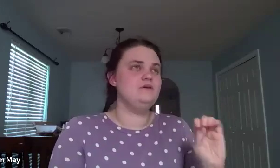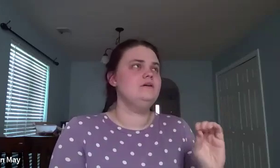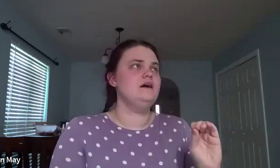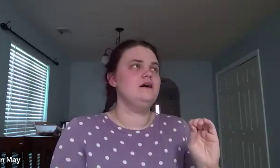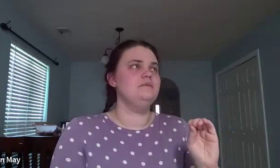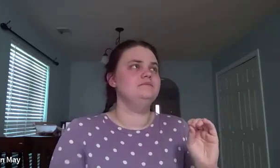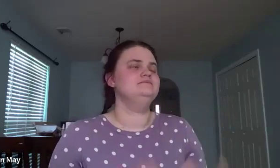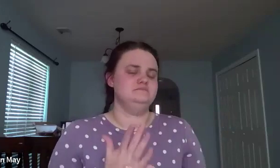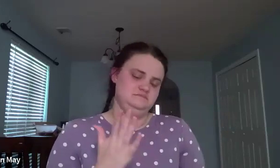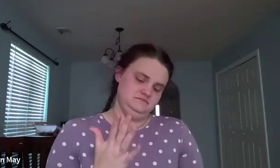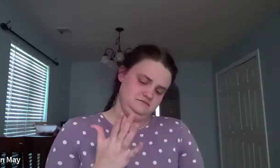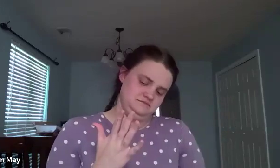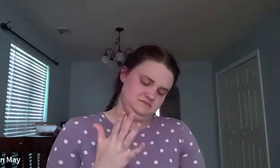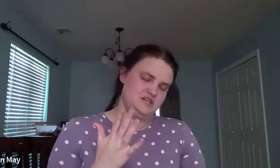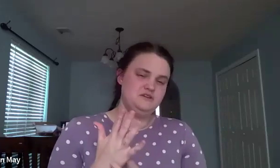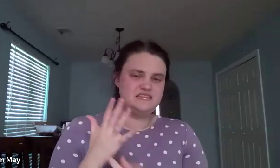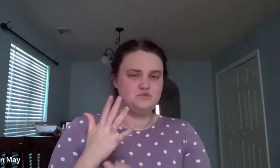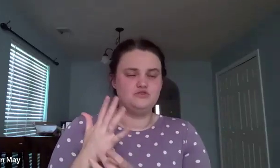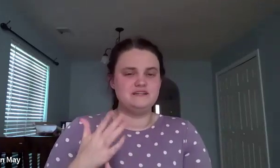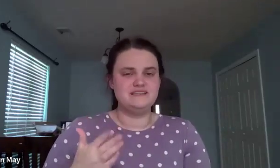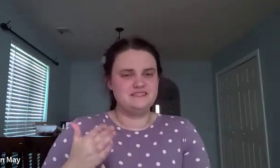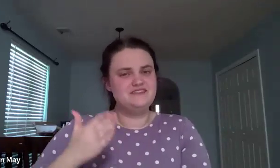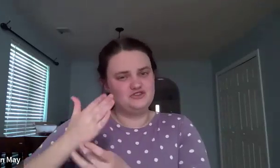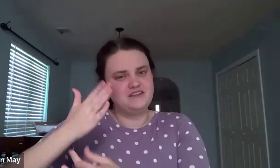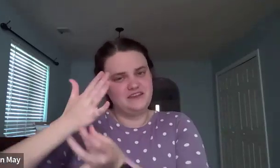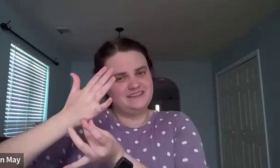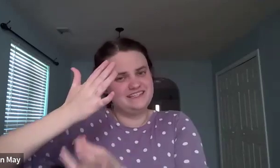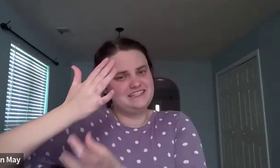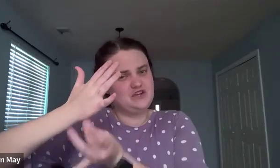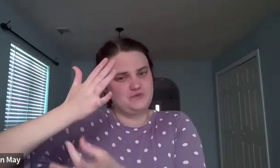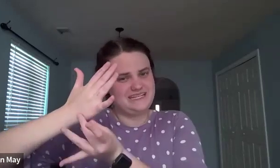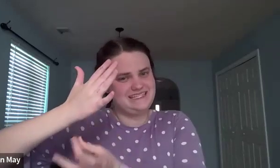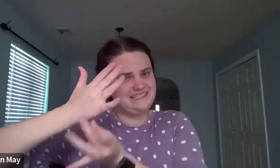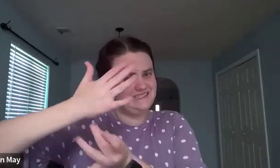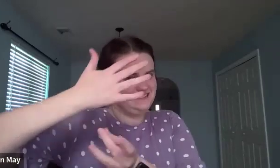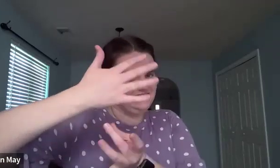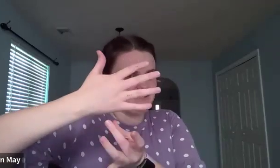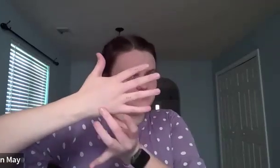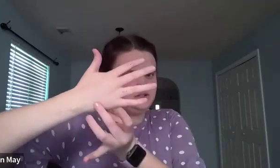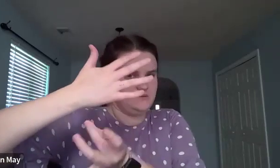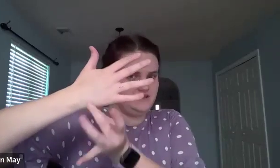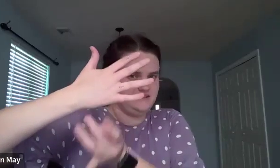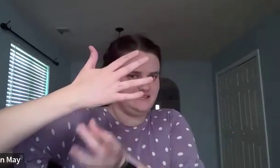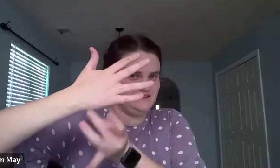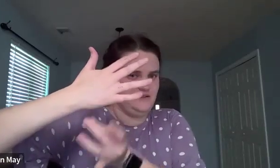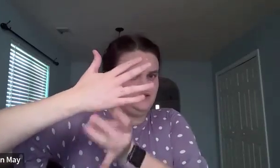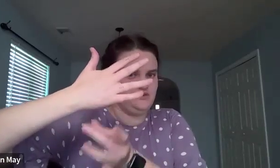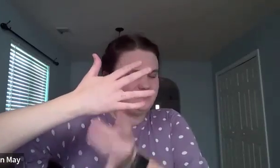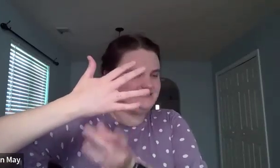oil. No, because that's more grease. I was sitting there trying to think, because this is like grease, like your dominant is like the